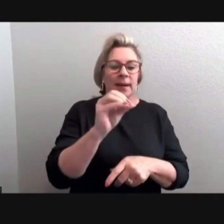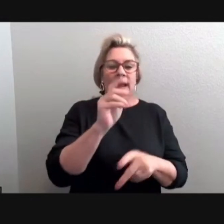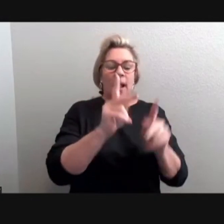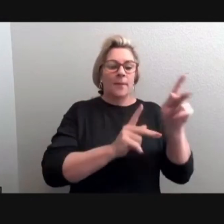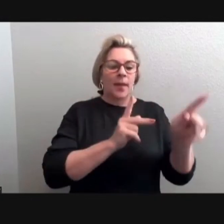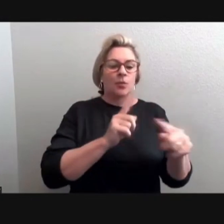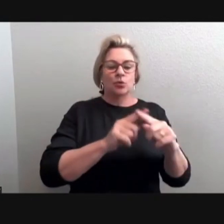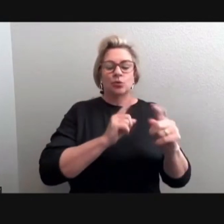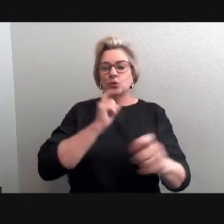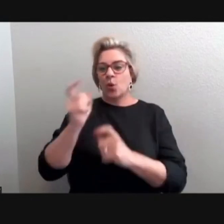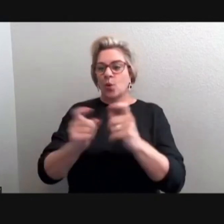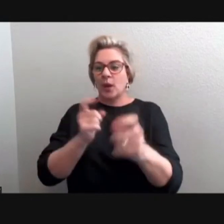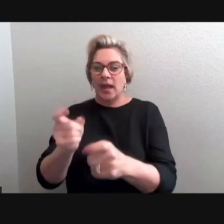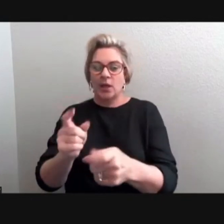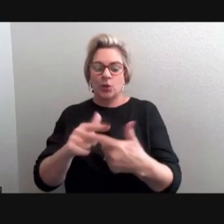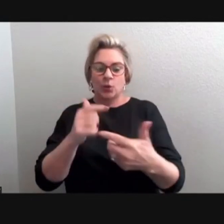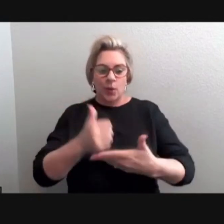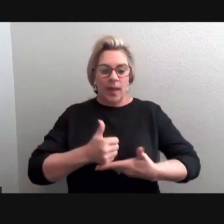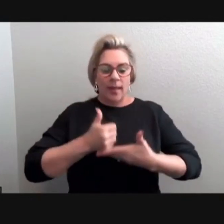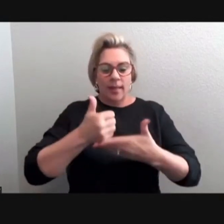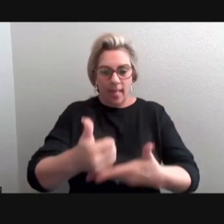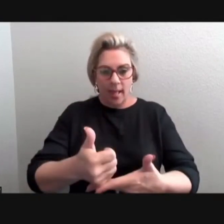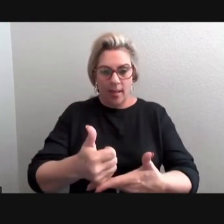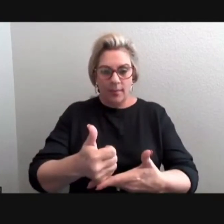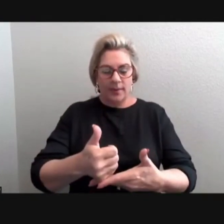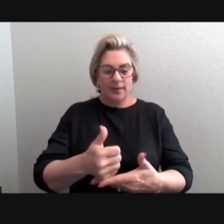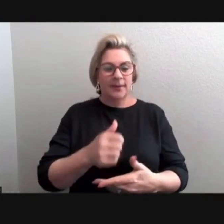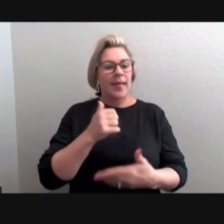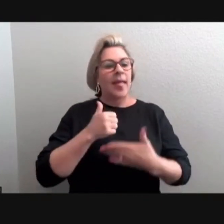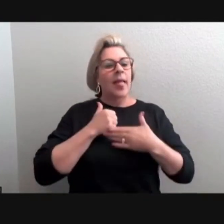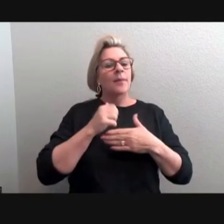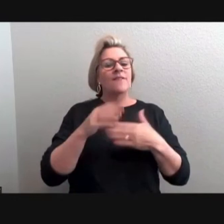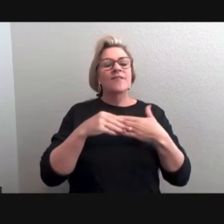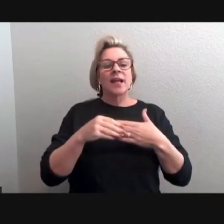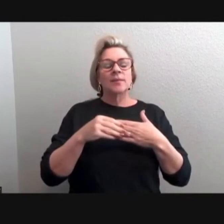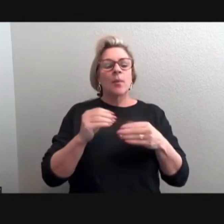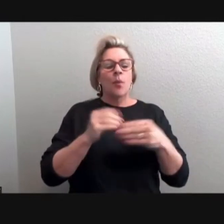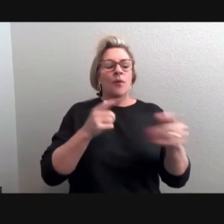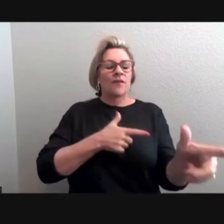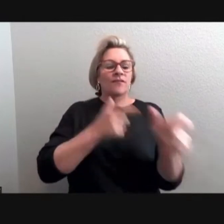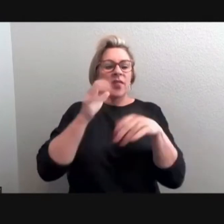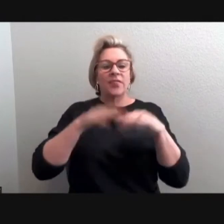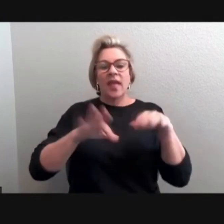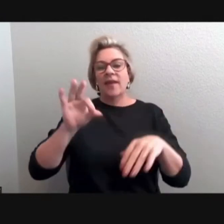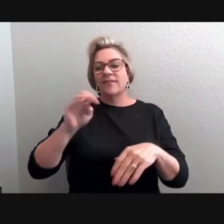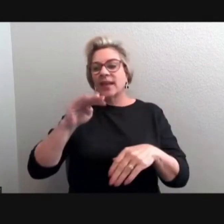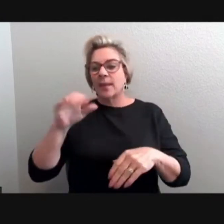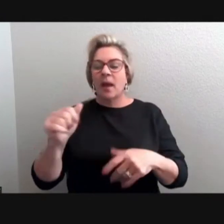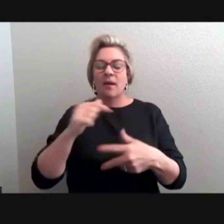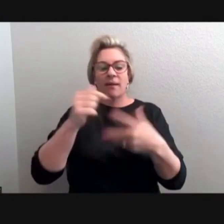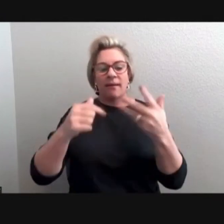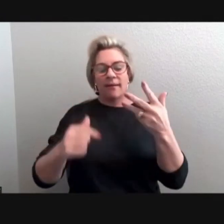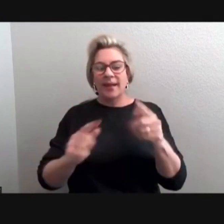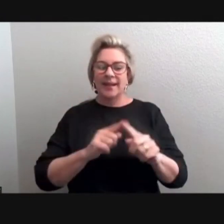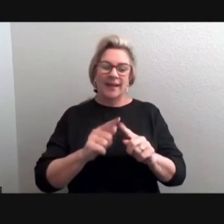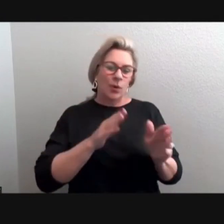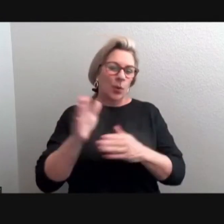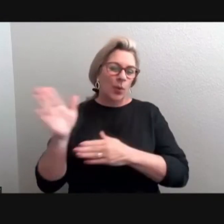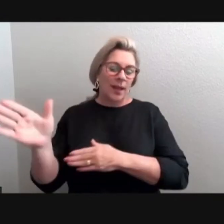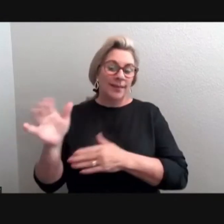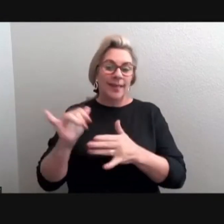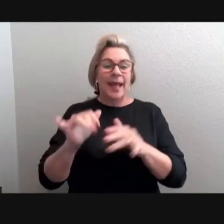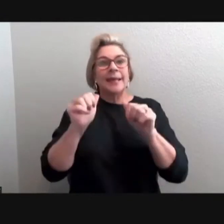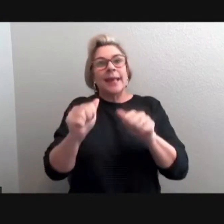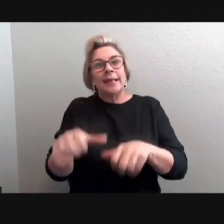fill in those gaps in a way that supports families more flexibly and quicker than many of the official routes, which ultimately might give